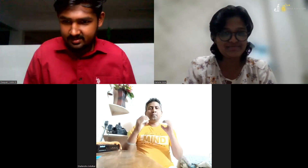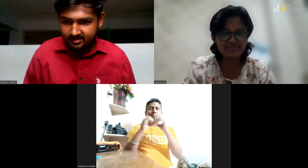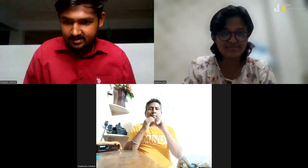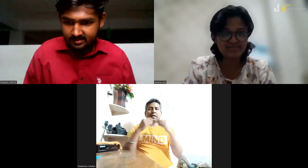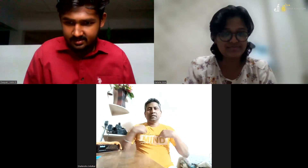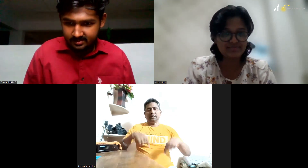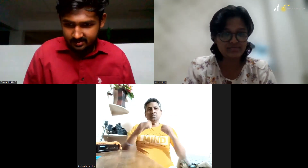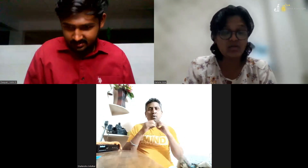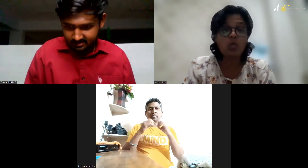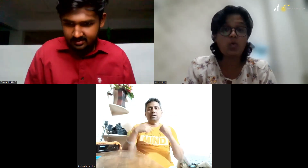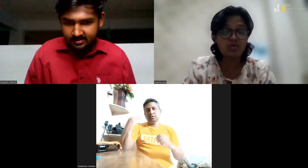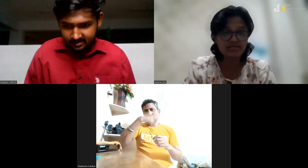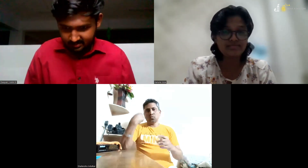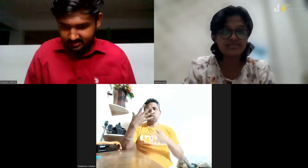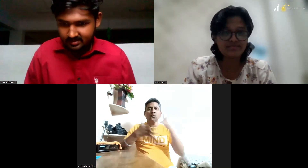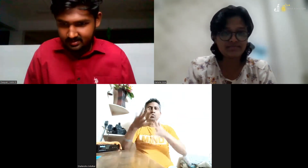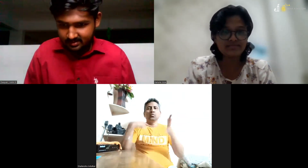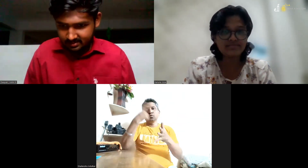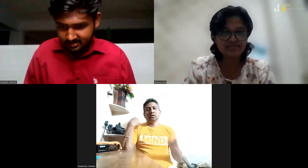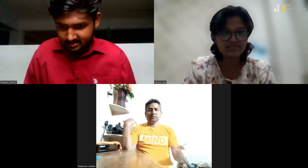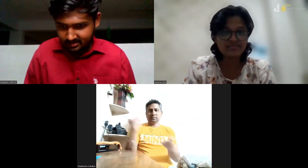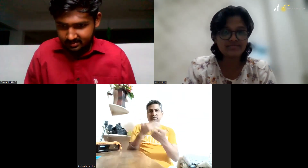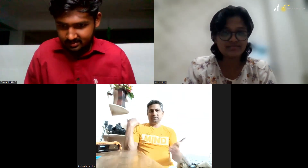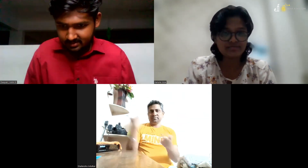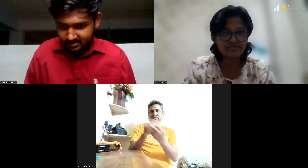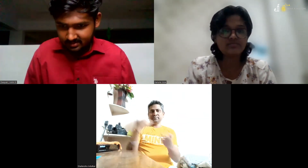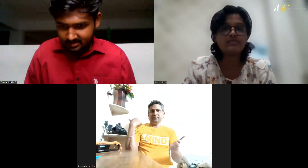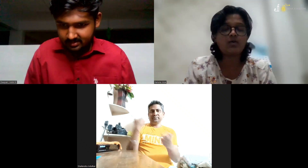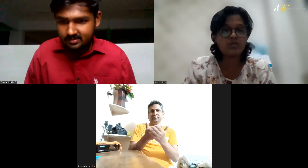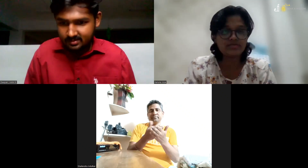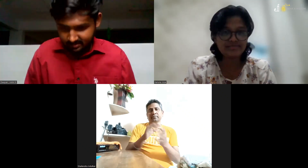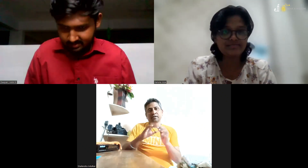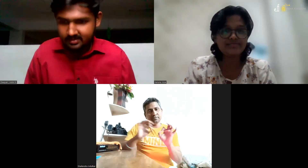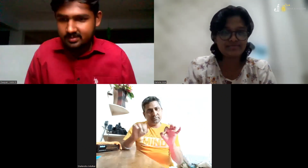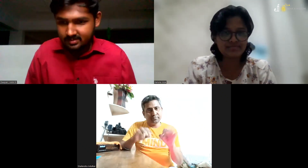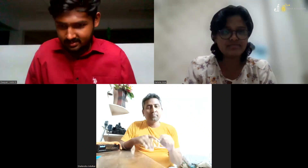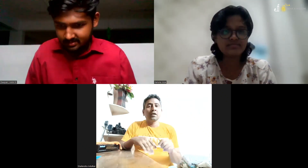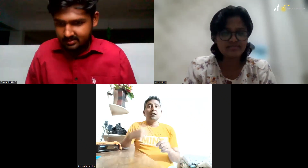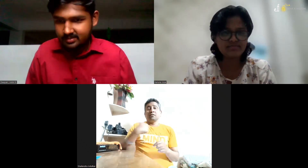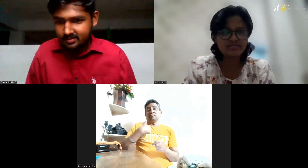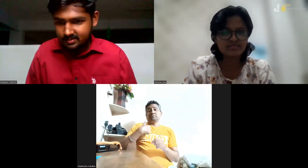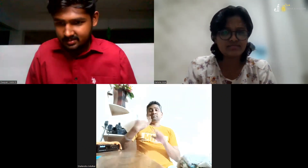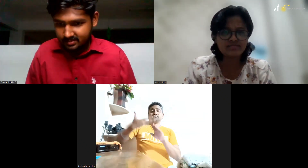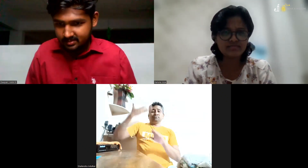the hand. Okay, so I'm from Bombay. Okay, and this is my sign name.